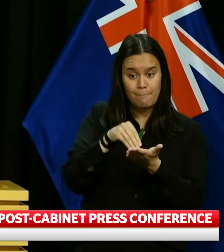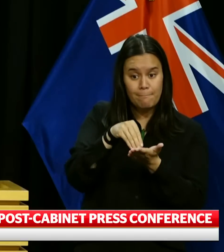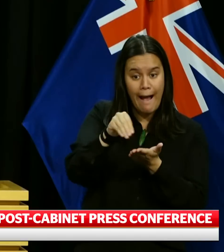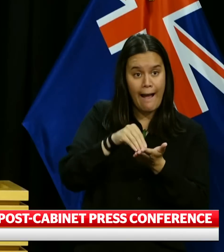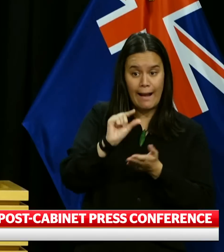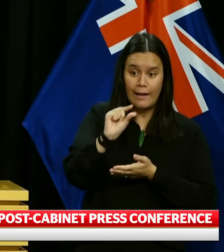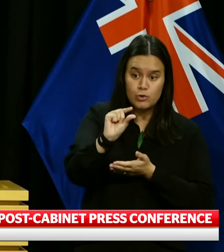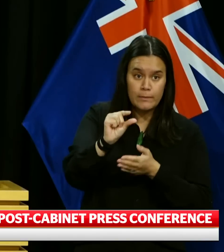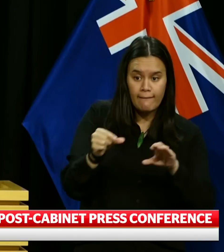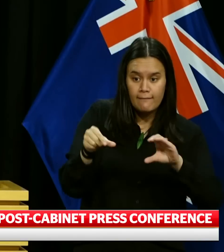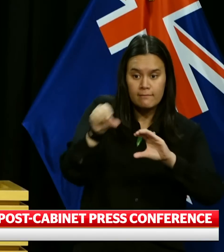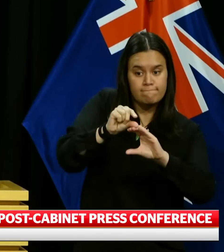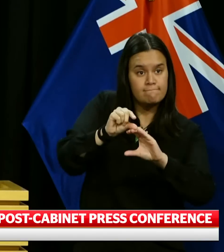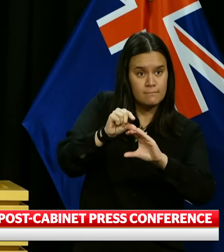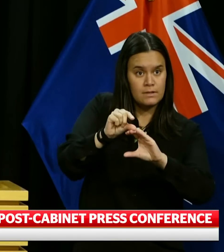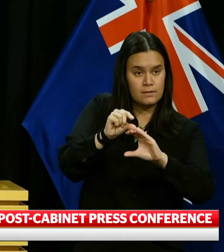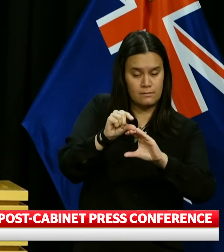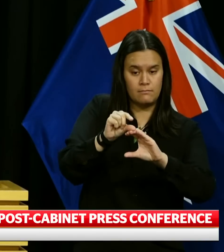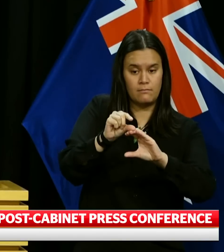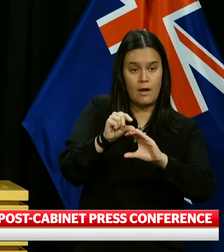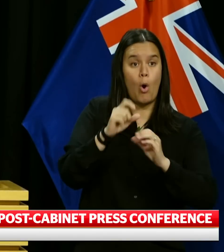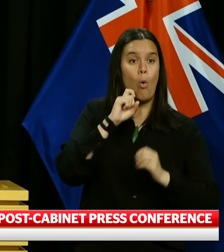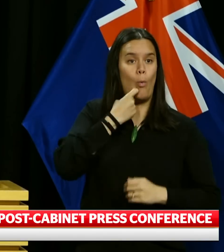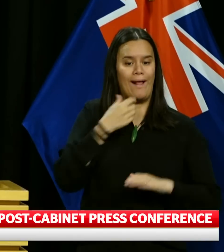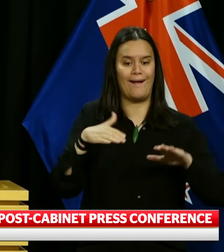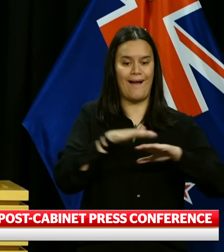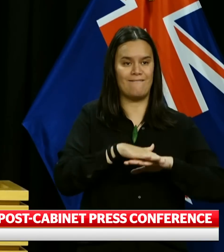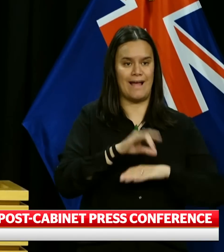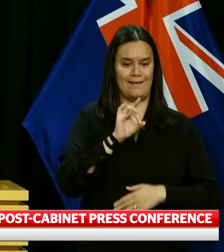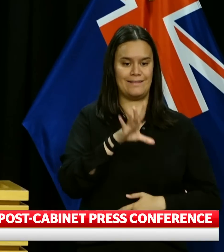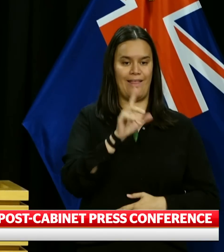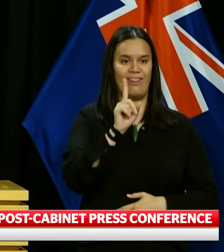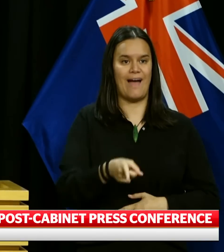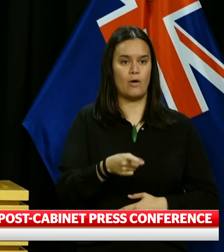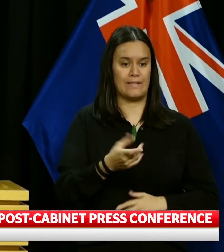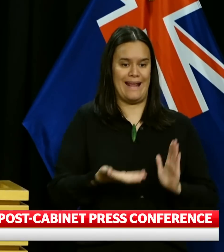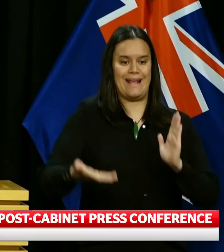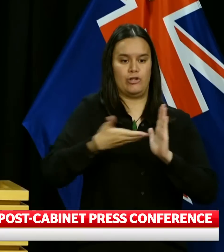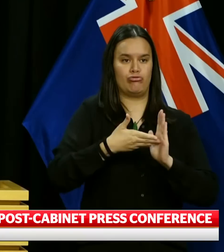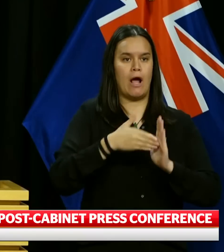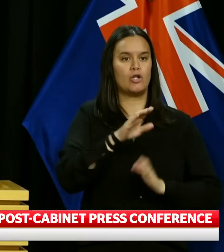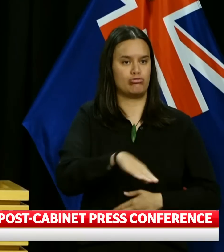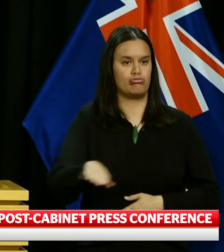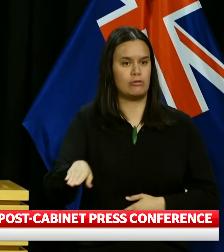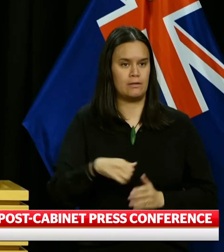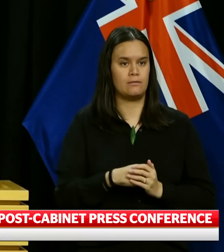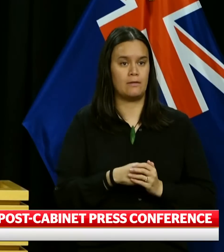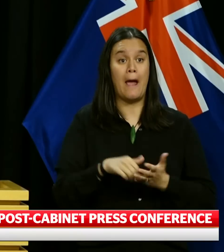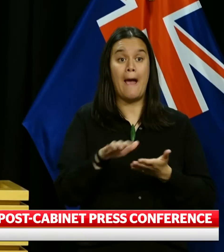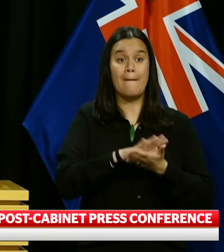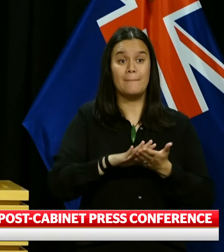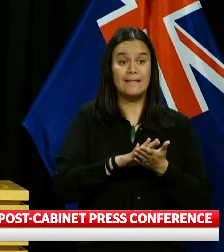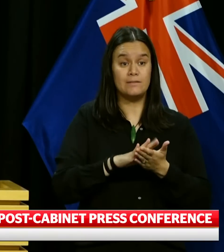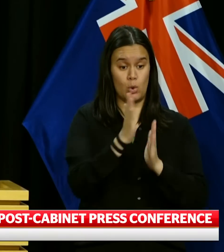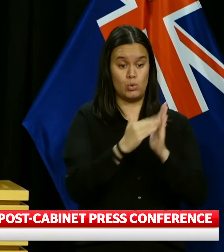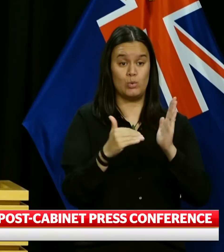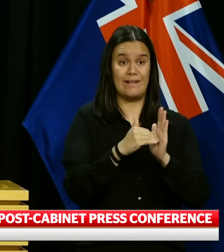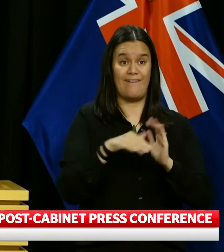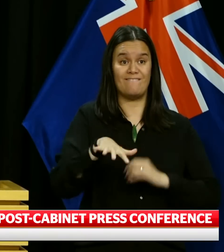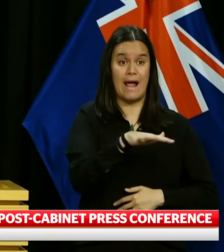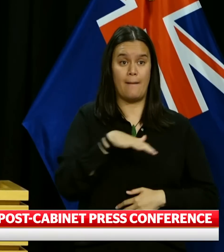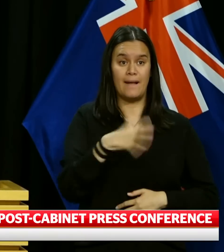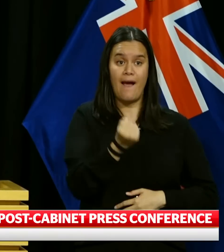than 10,000 children, and meaning more than half of all New Zealand families with children will now